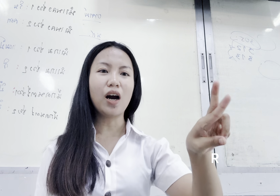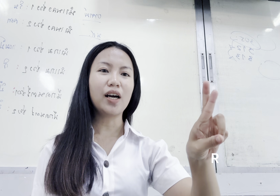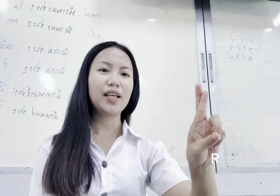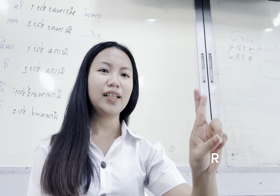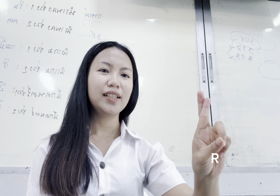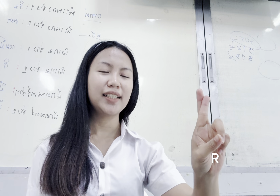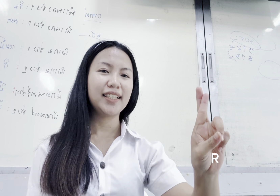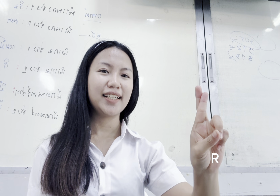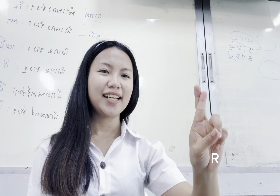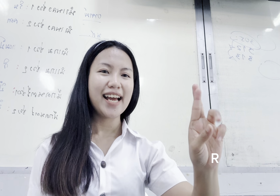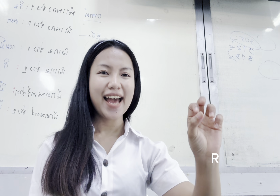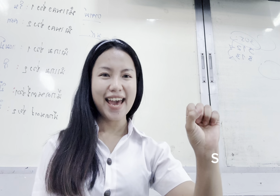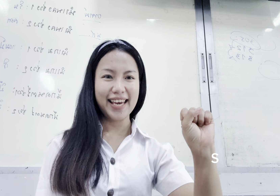R, S,